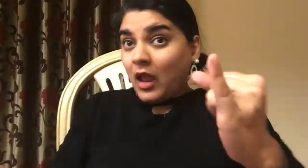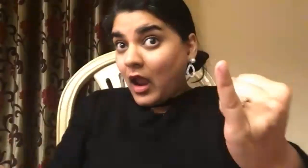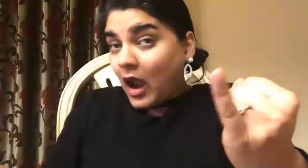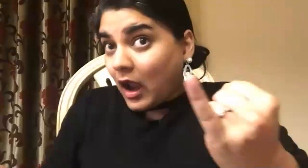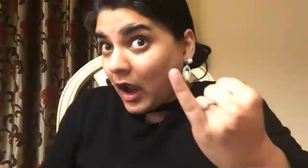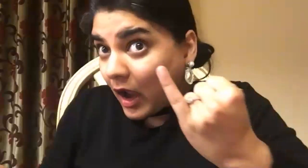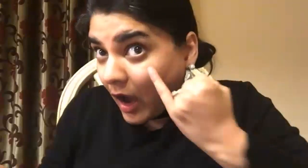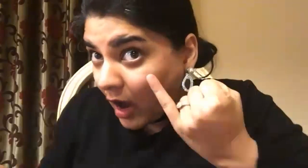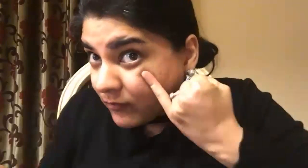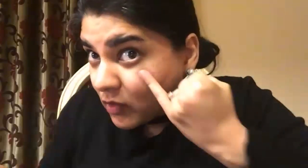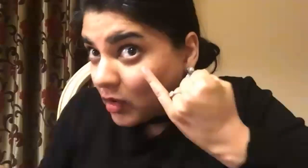that situation.